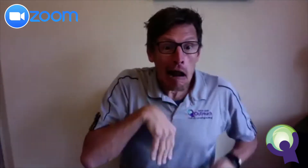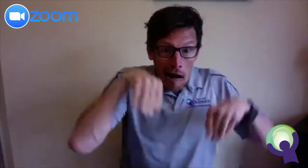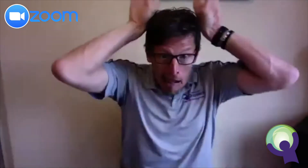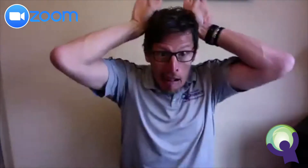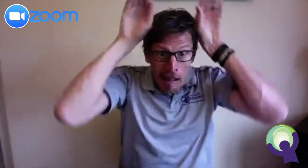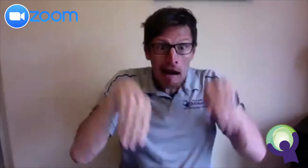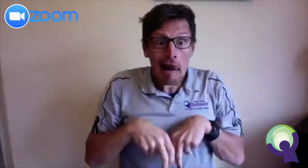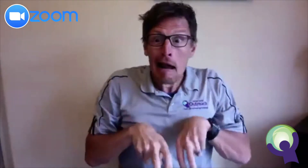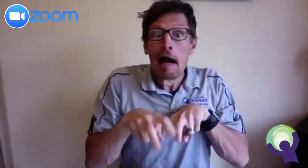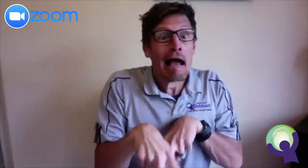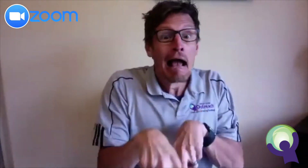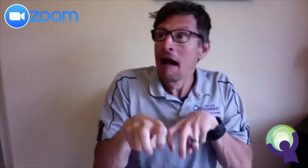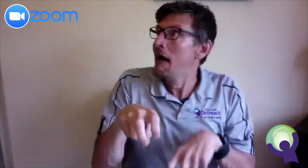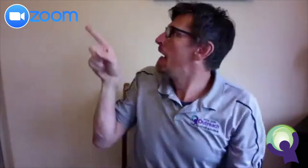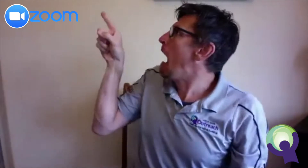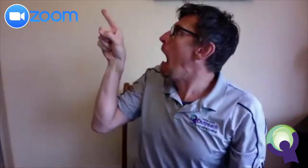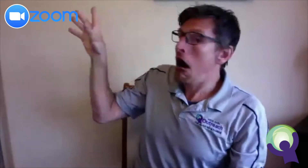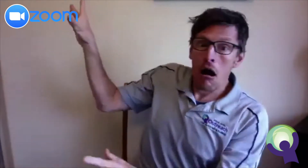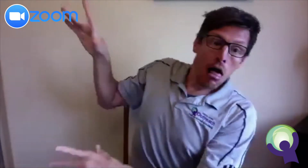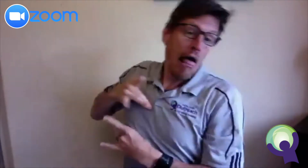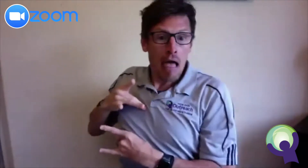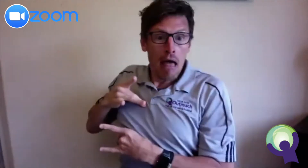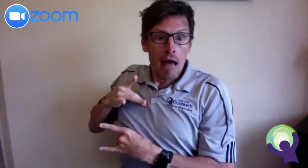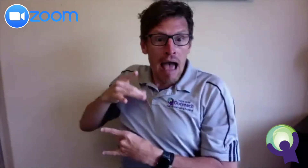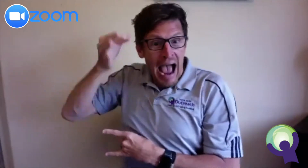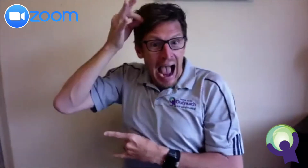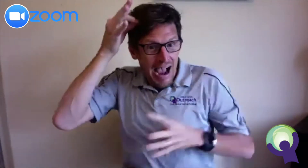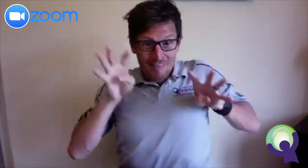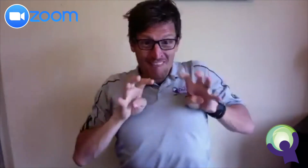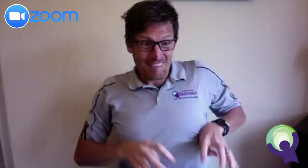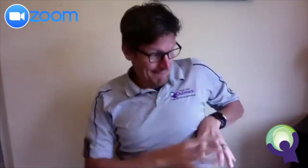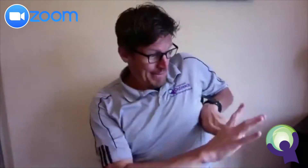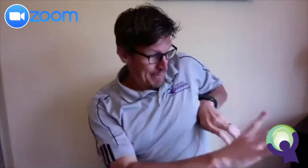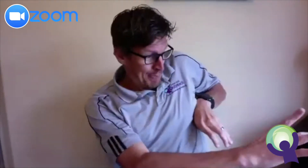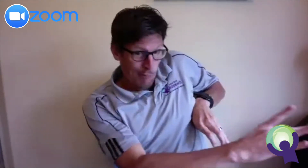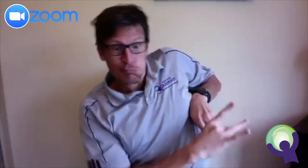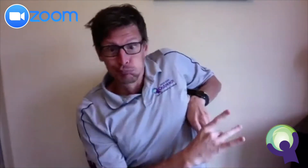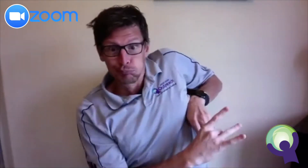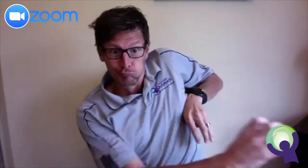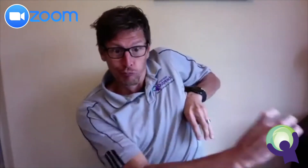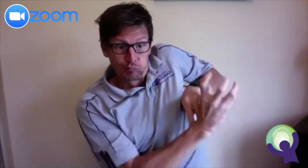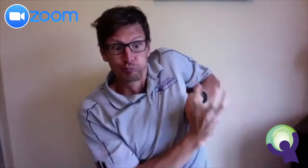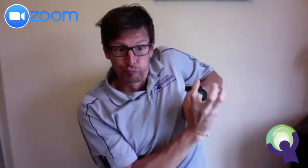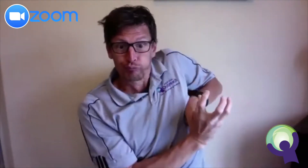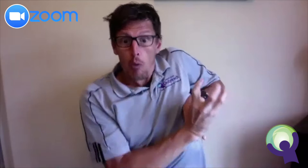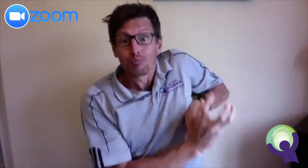Here comes Jonesy. Jump on and take a ride. Sadie jumped up to catch the dog's fur. She and Marv were